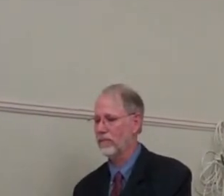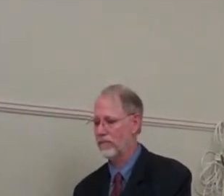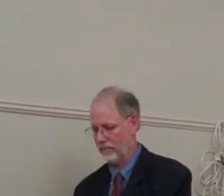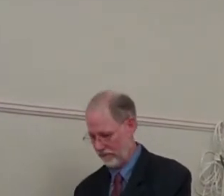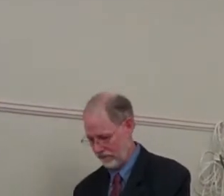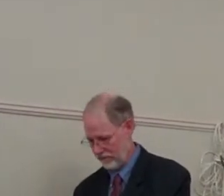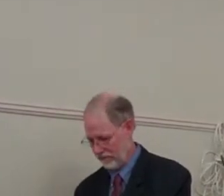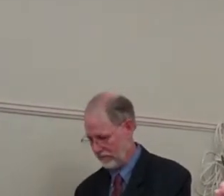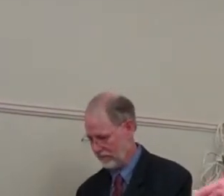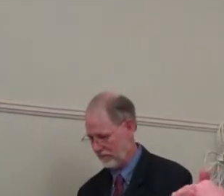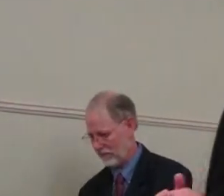why we need the signs.